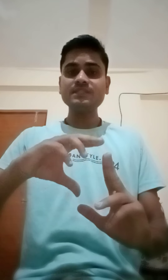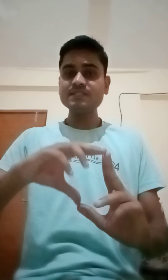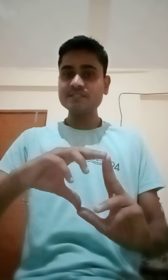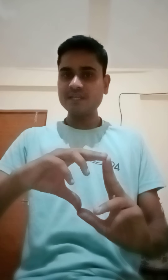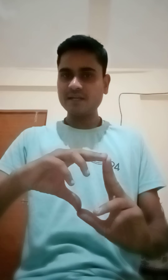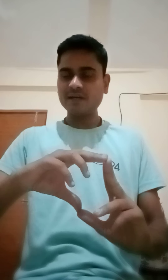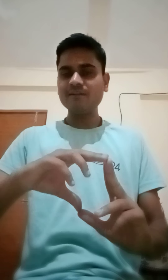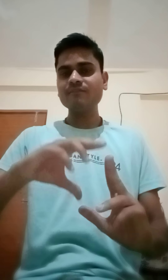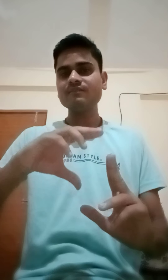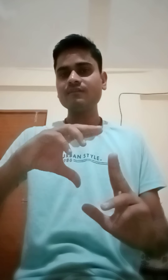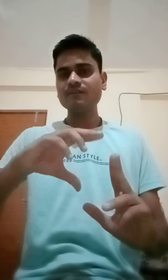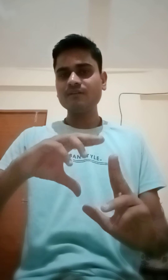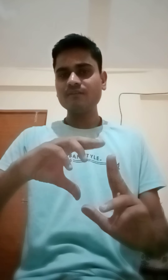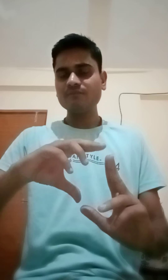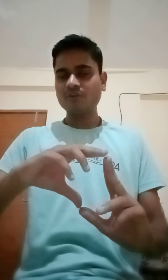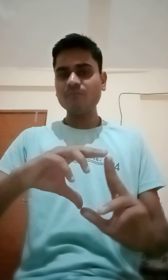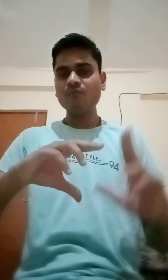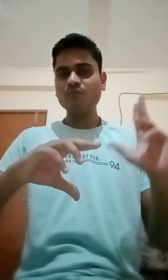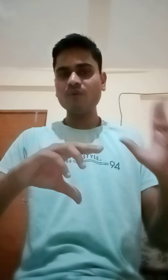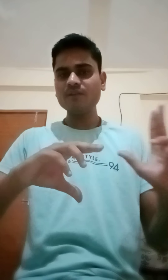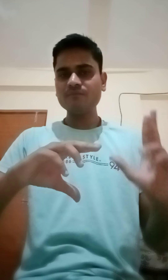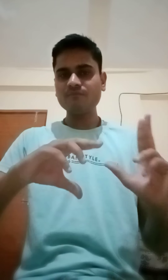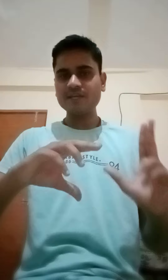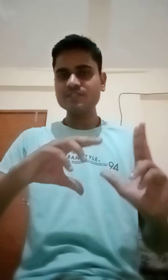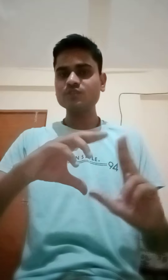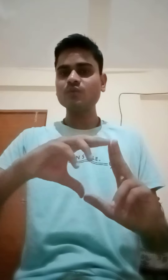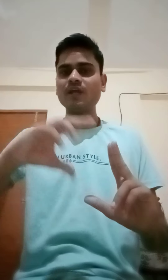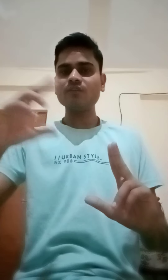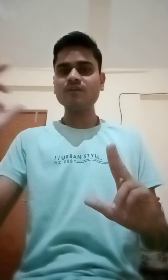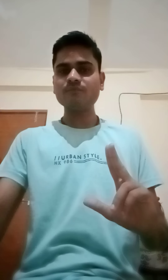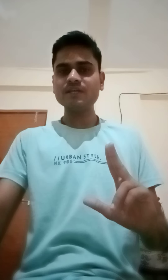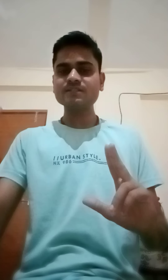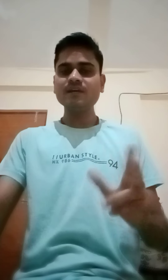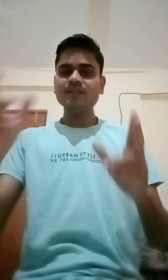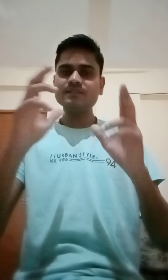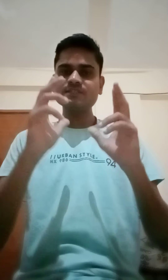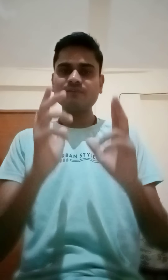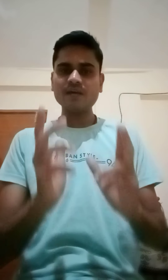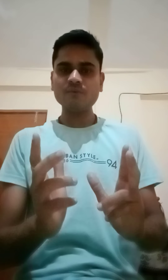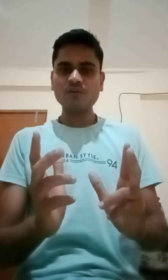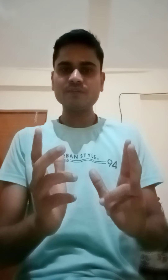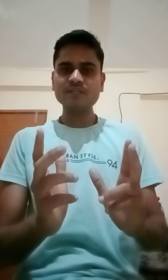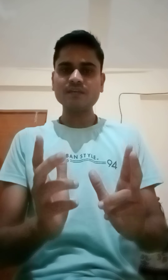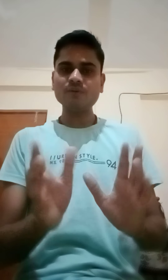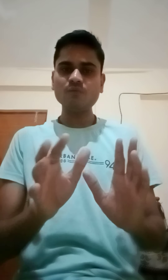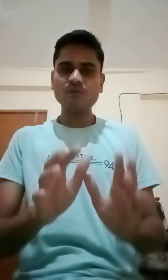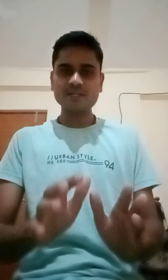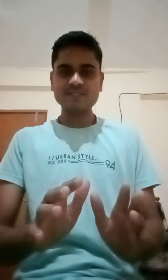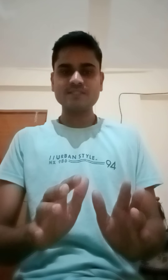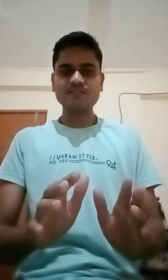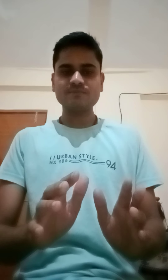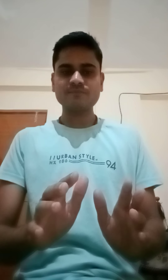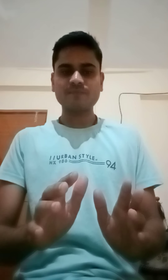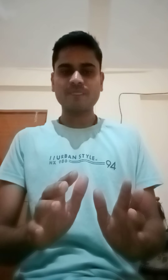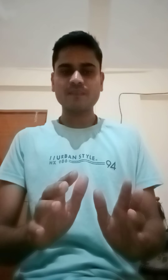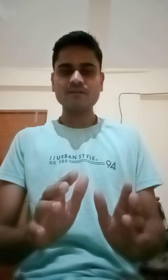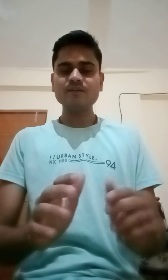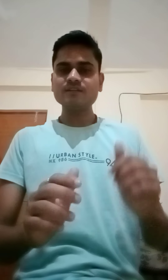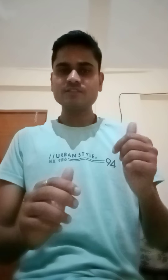these data from one place to another place, this fiber optic cable works.